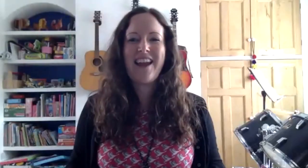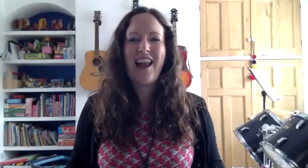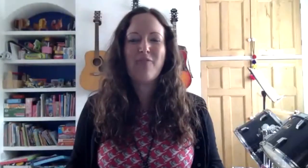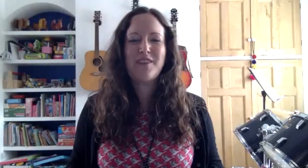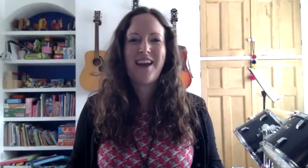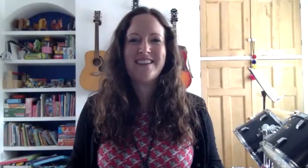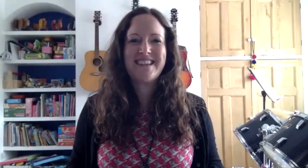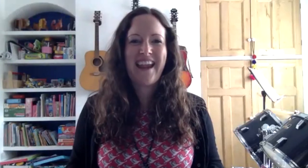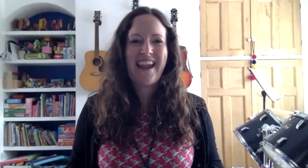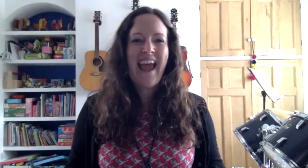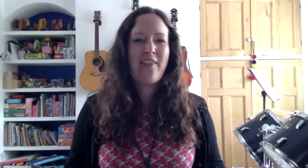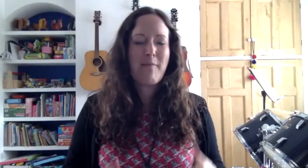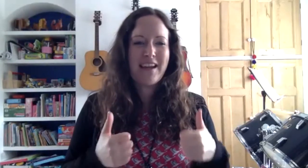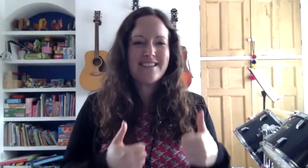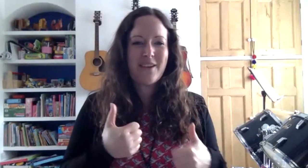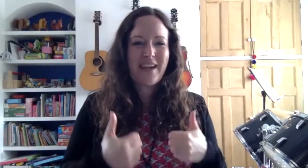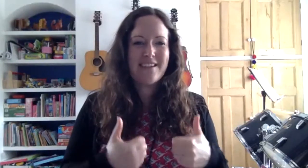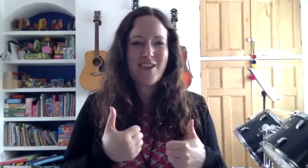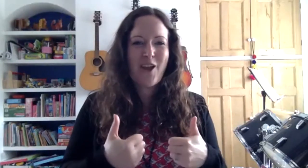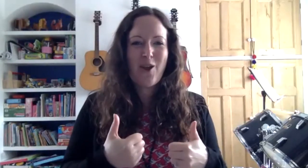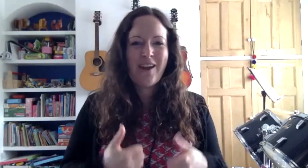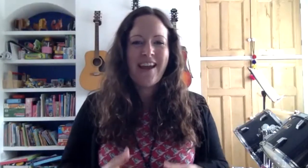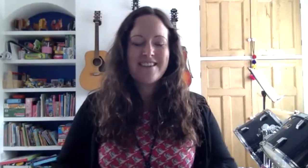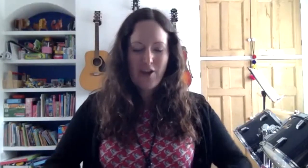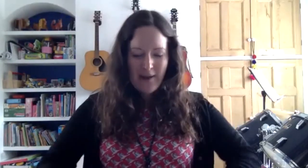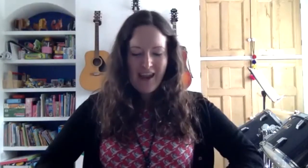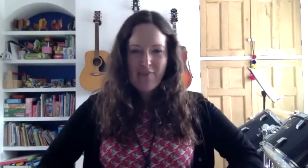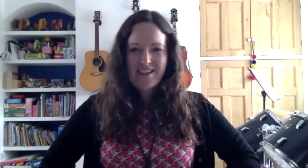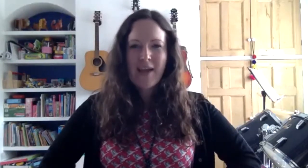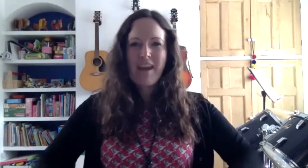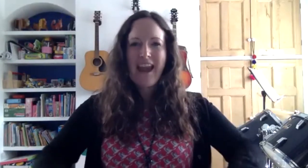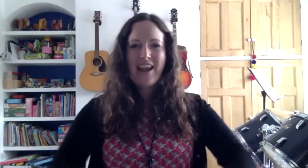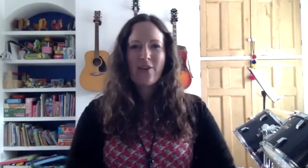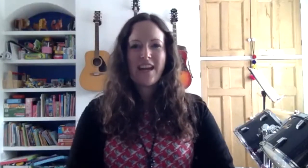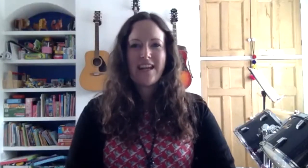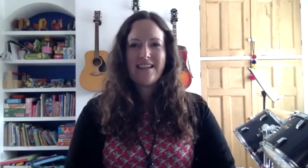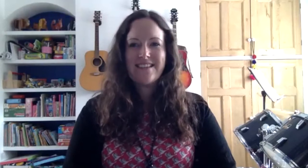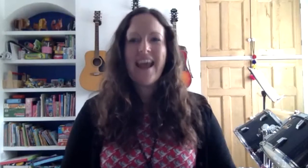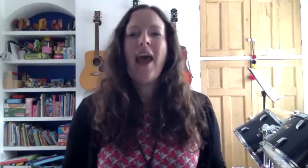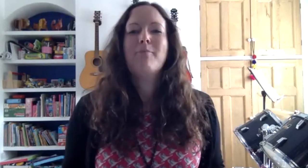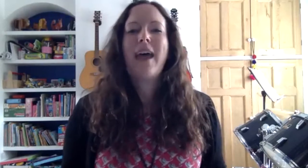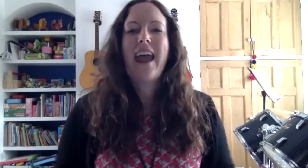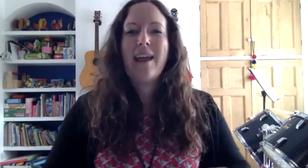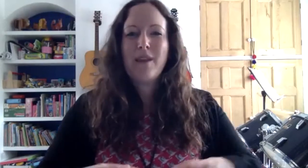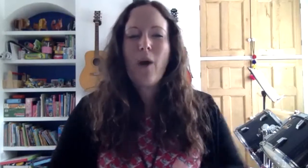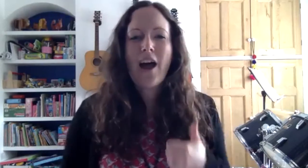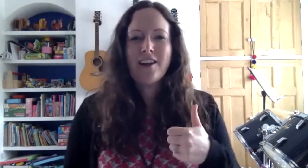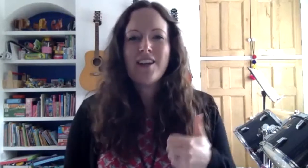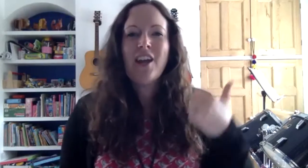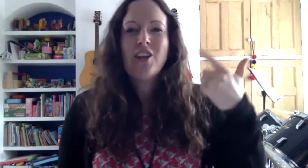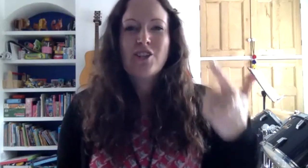Brilliant, I love the dancing, and the monkey's doing it too. So can we have our tummy and our knees? Baby